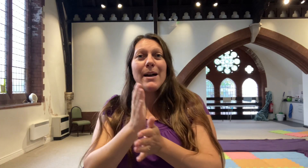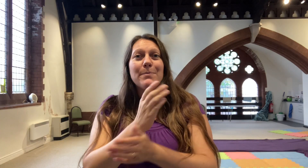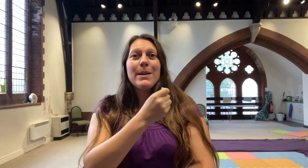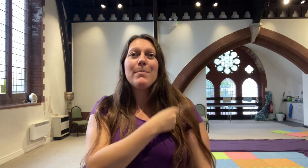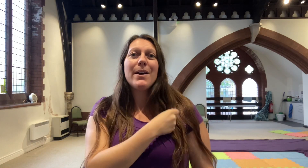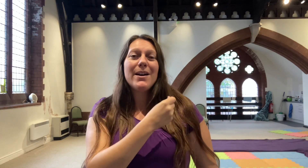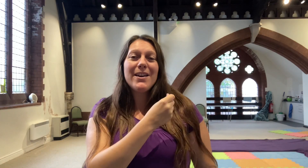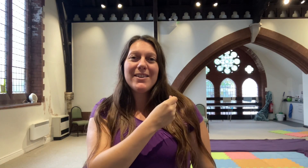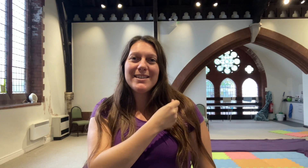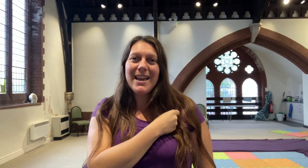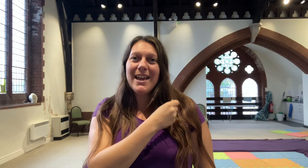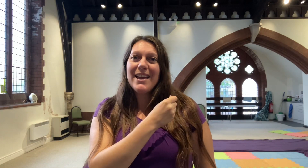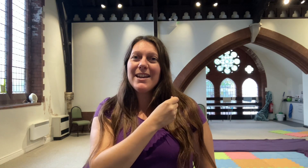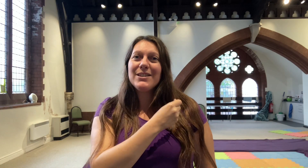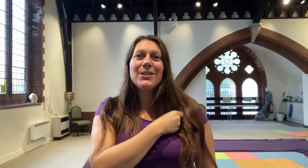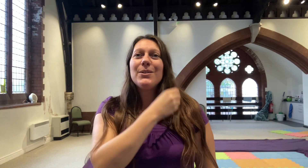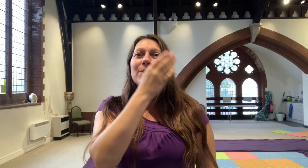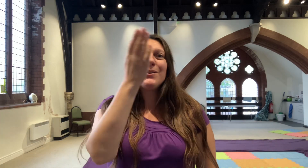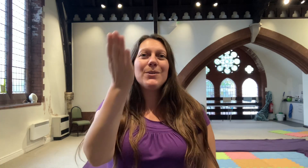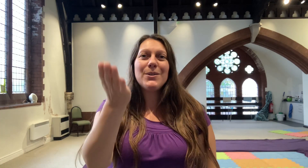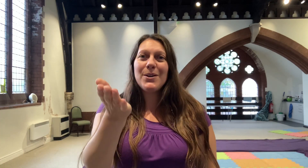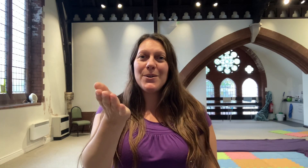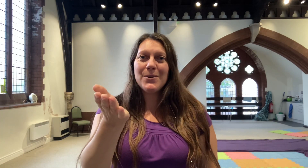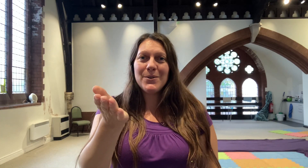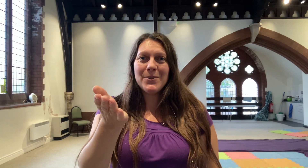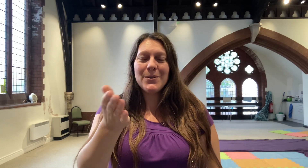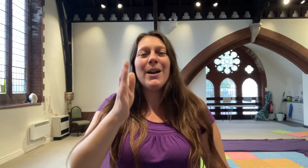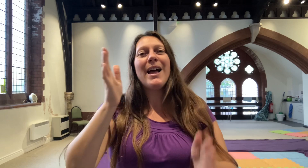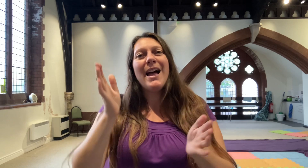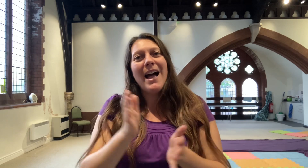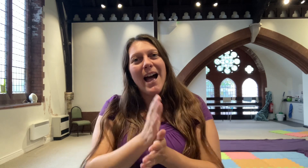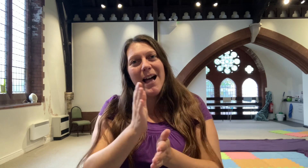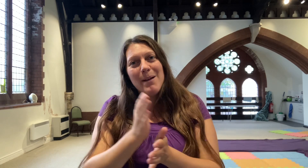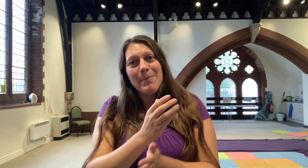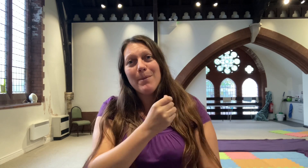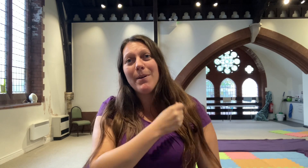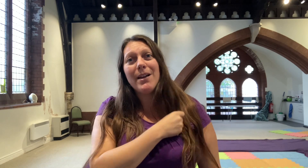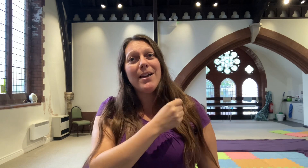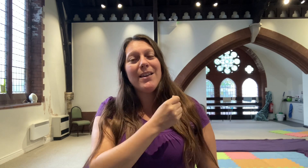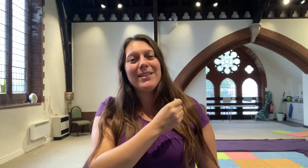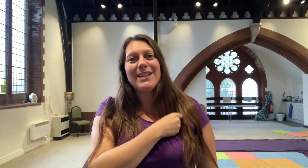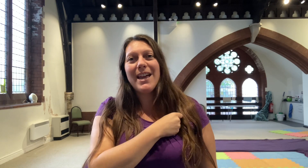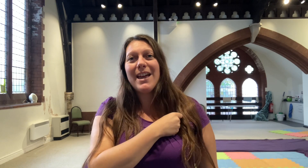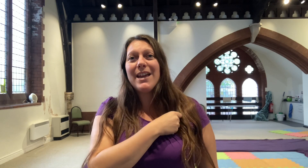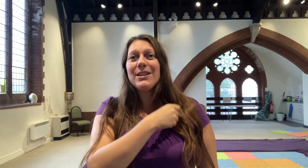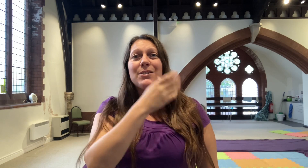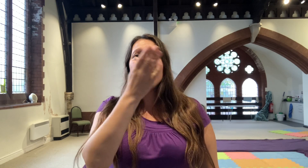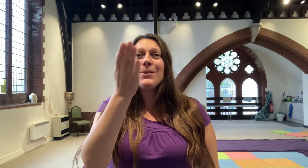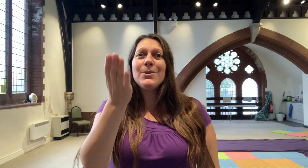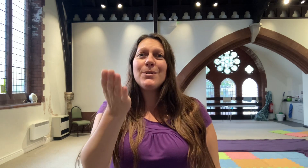Happy birthday to you. Happy birthday to